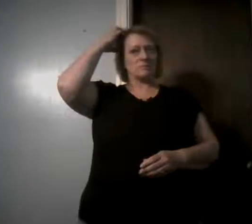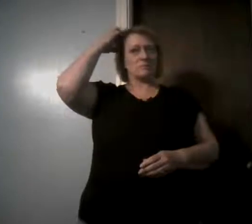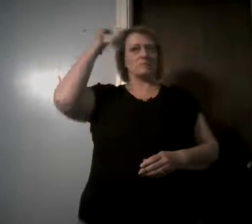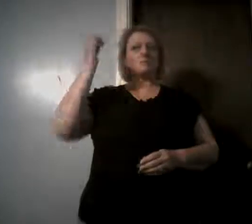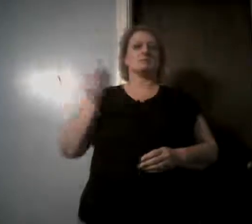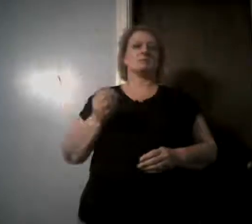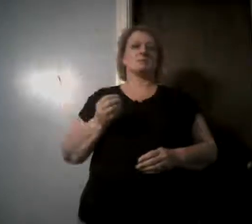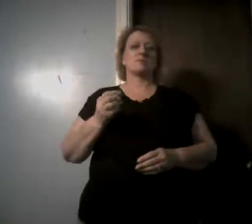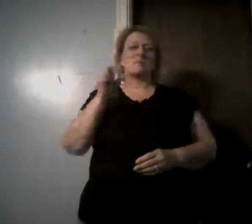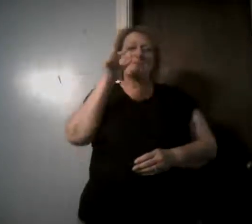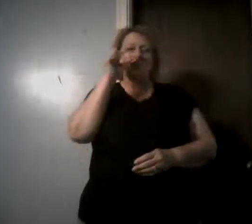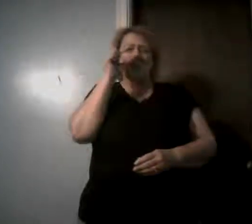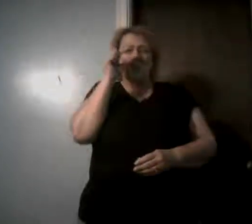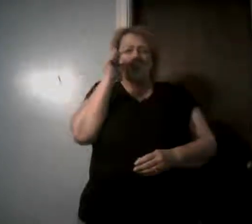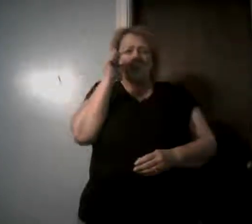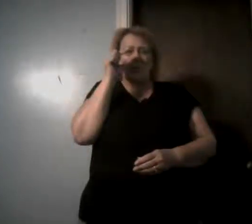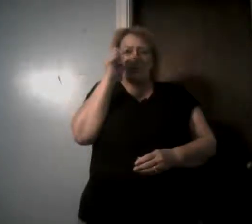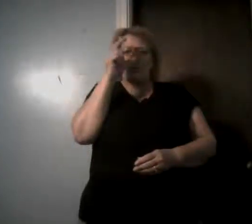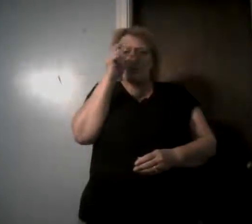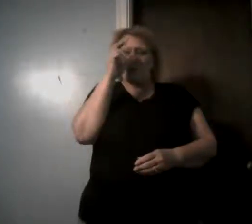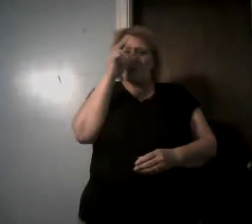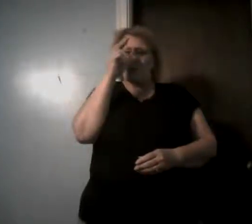Tiny insects that live on humans and feed on blood.